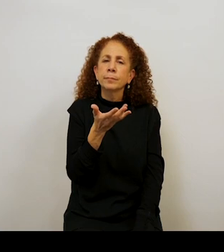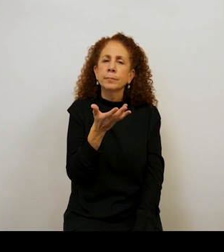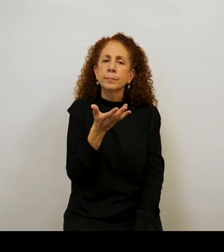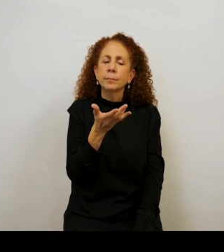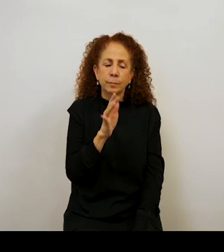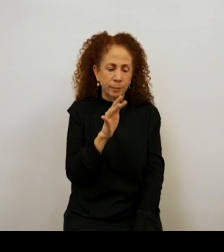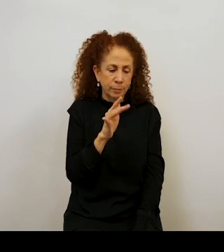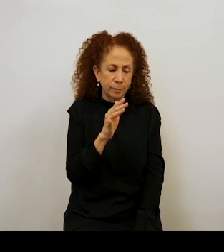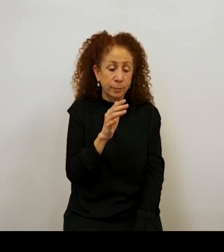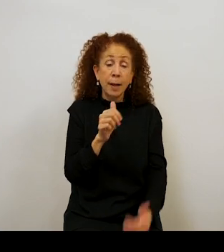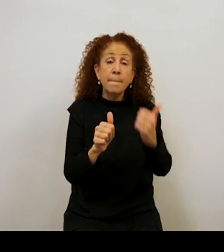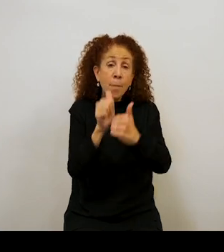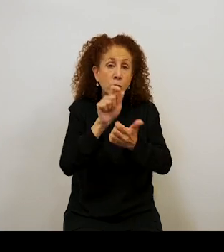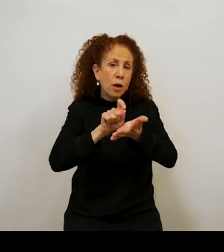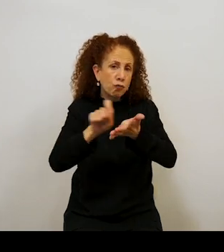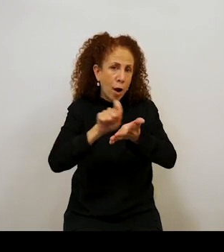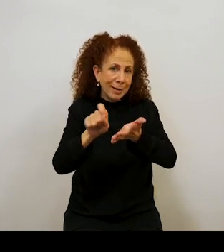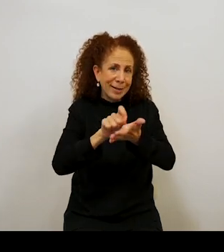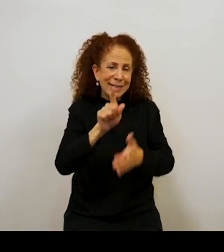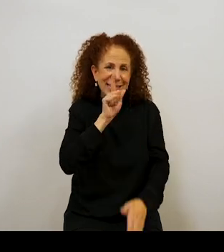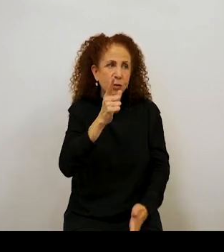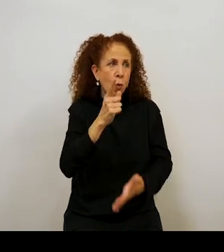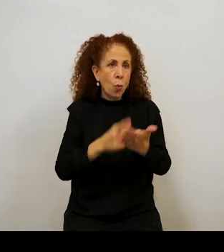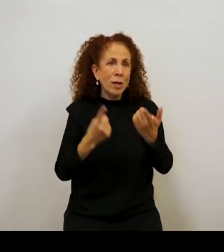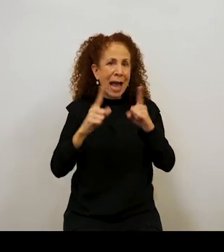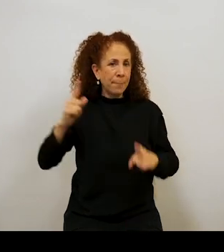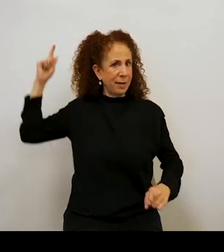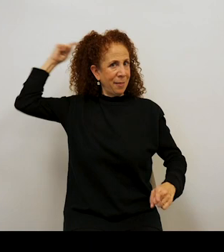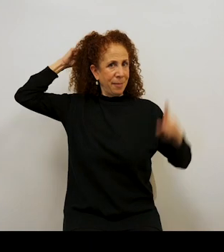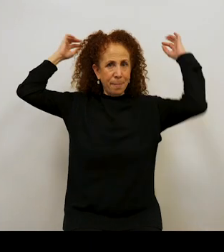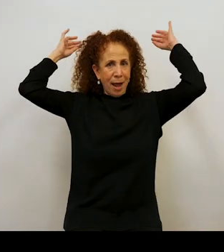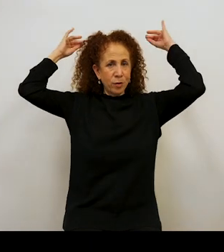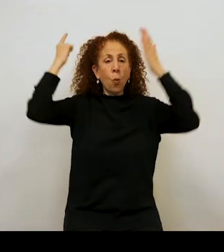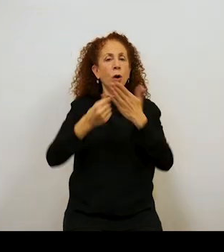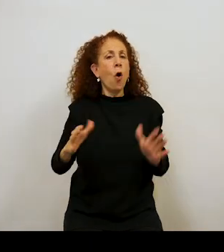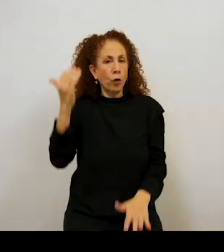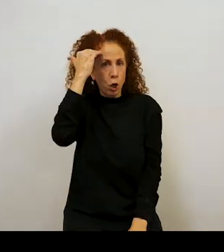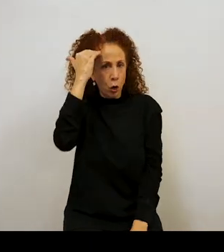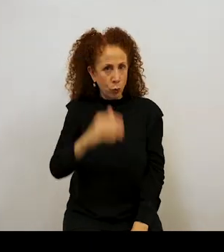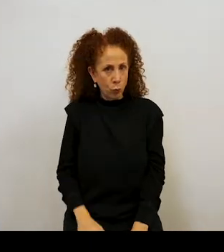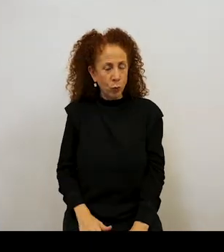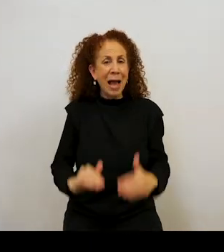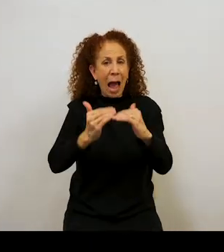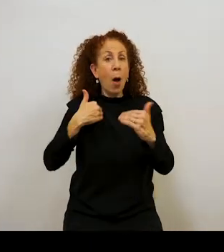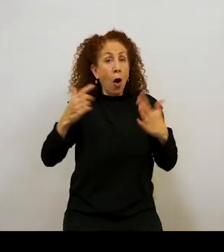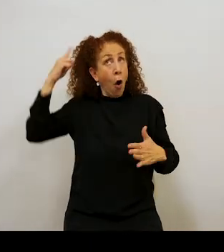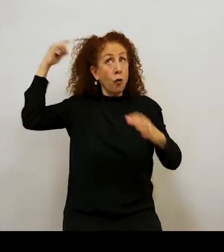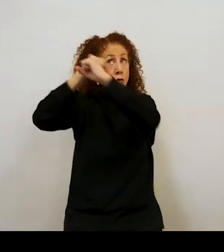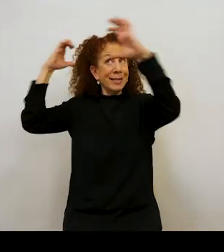you know, most of writing is what is happening in the back of your brain, and it's what you already know and how you already see the